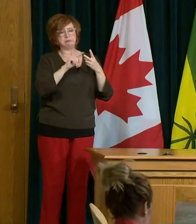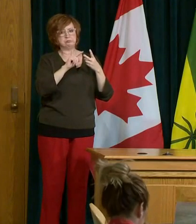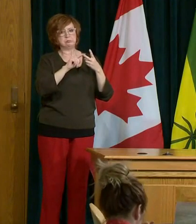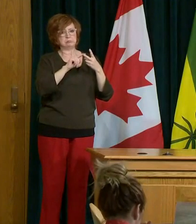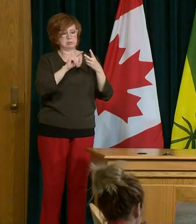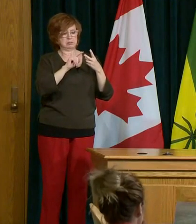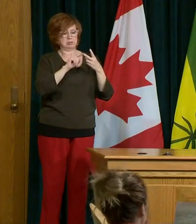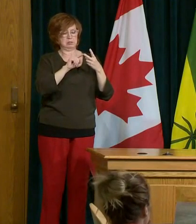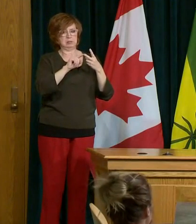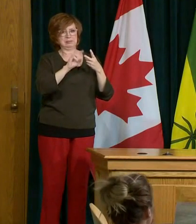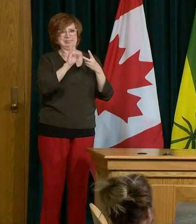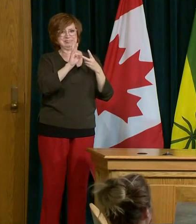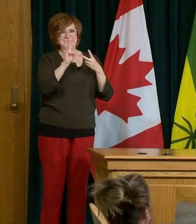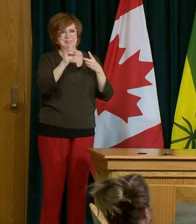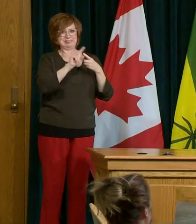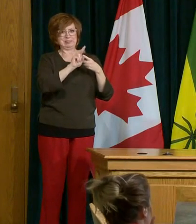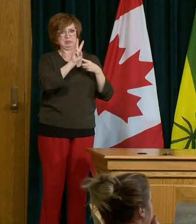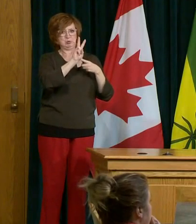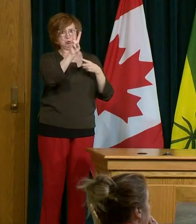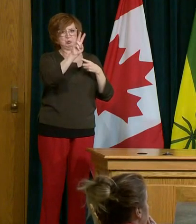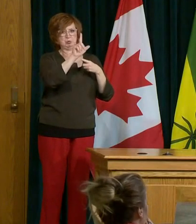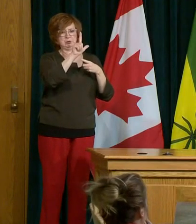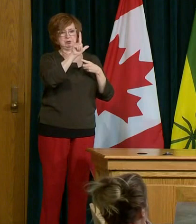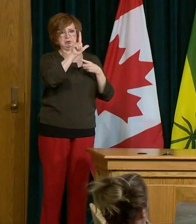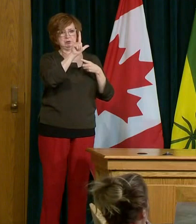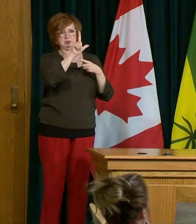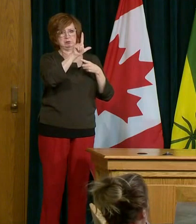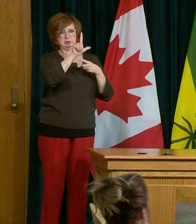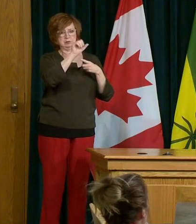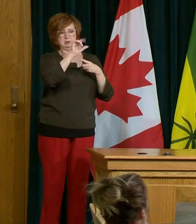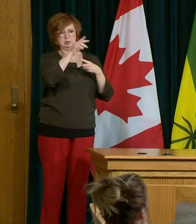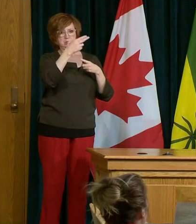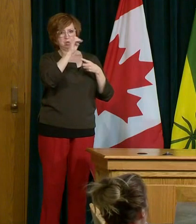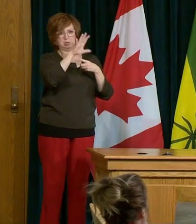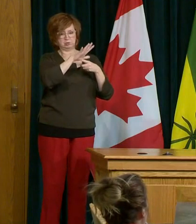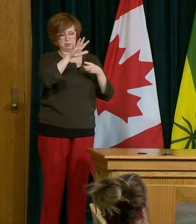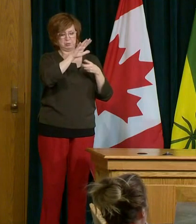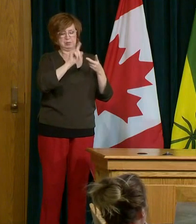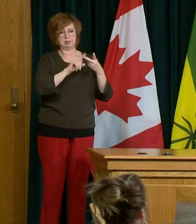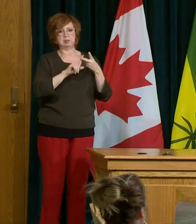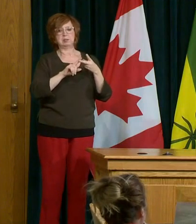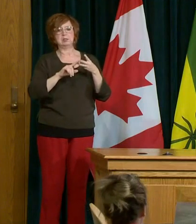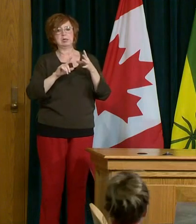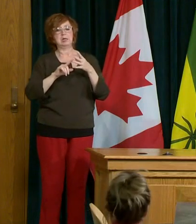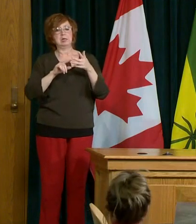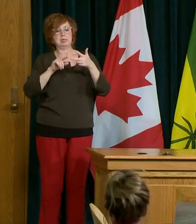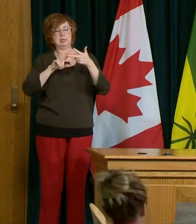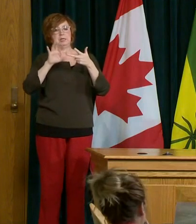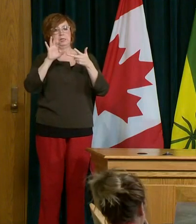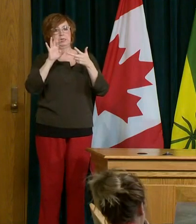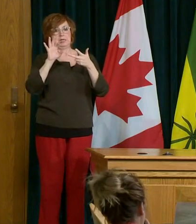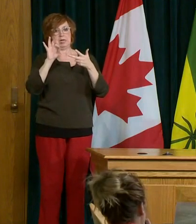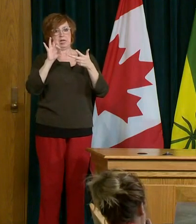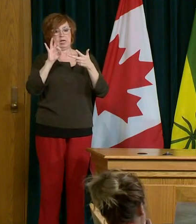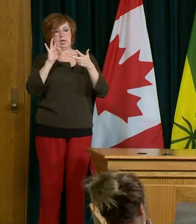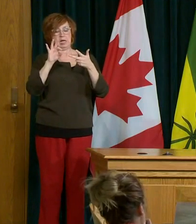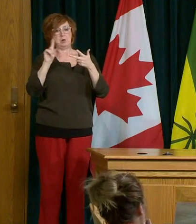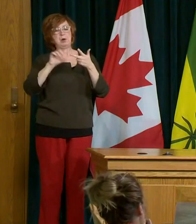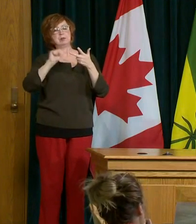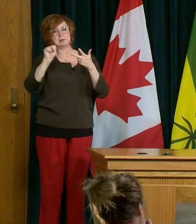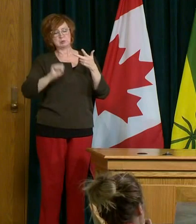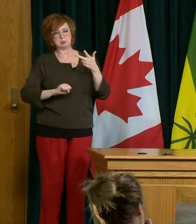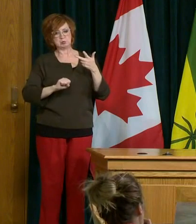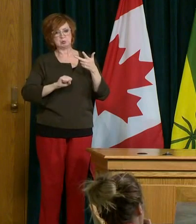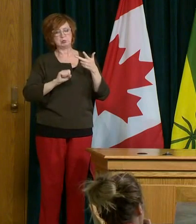far north, and the remaining 9 are in Saskatoon. 4 are in intensive care, 3 in Saskatoon and 1 in the north in